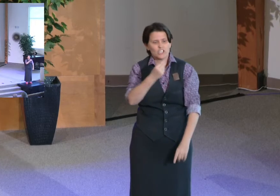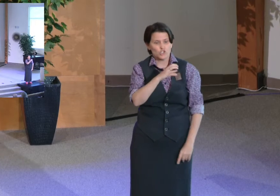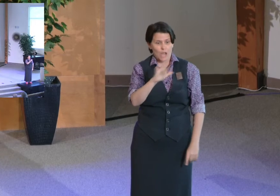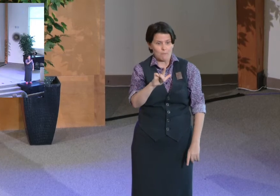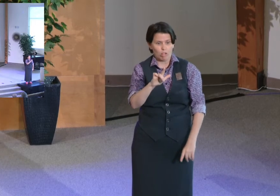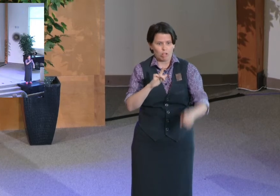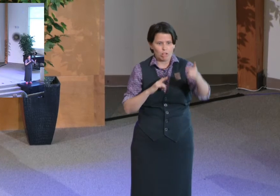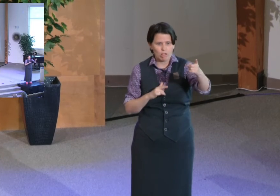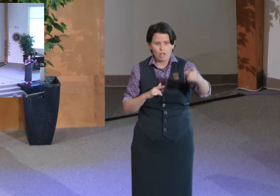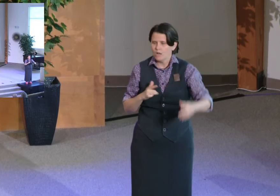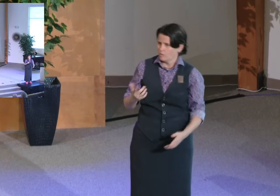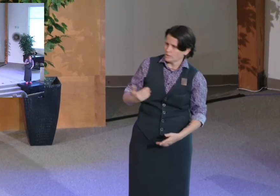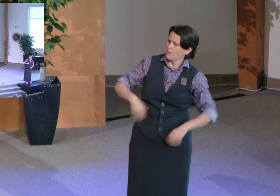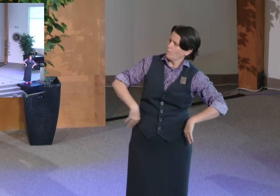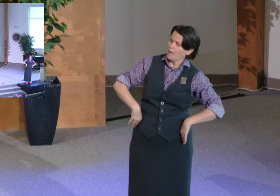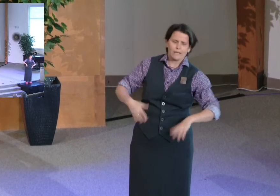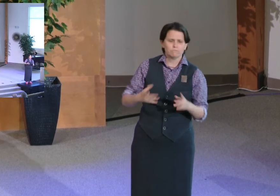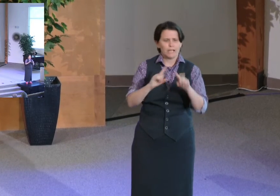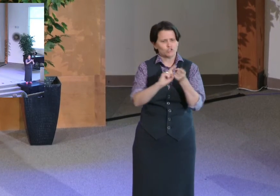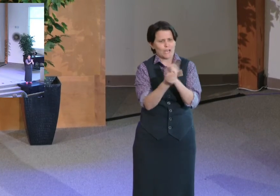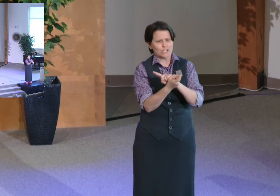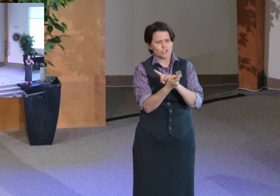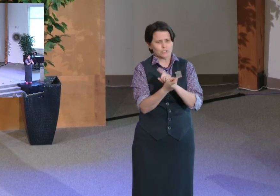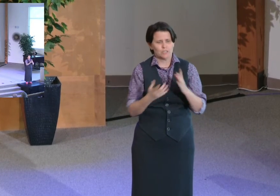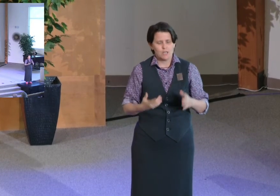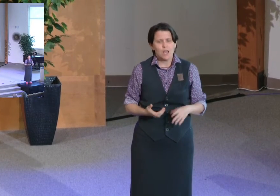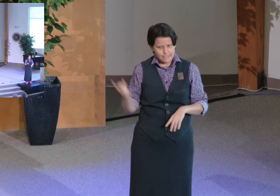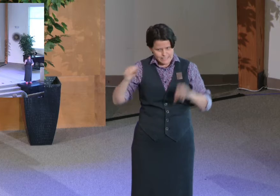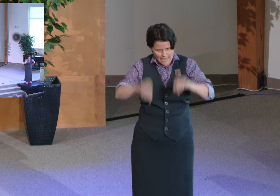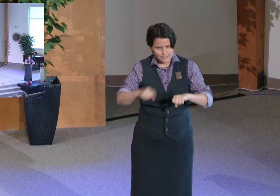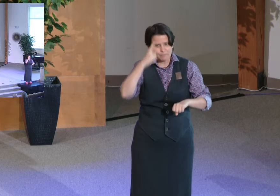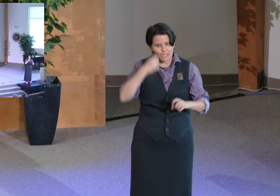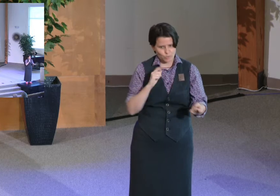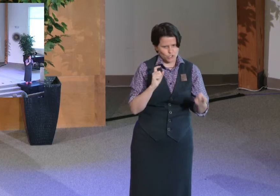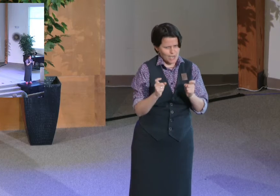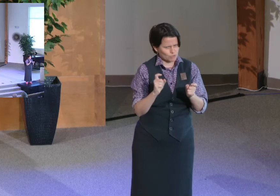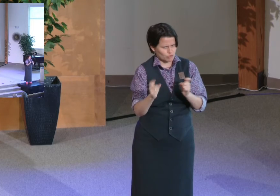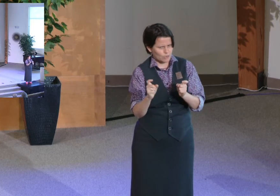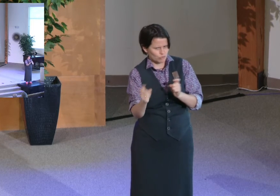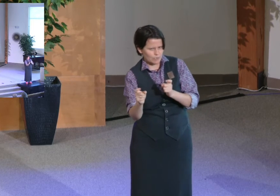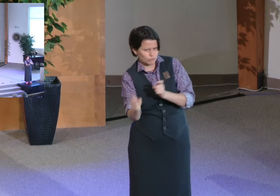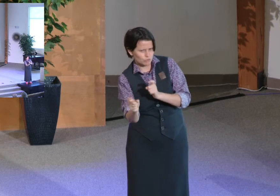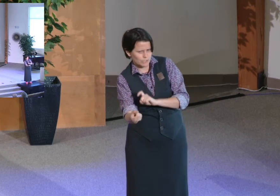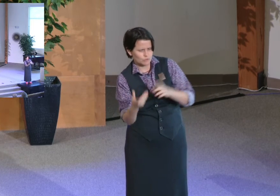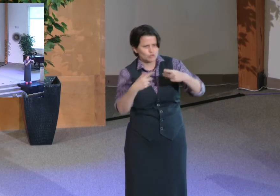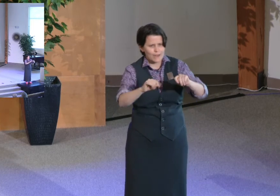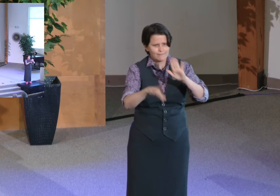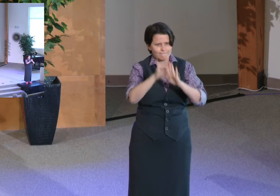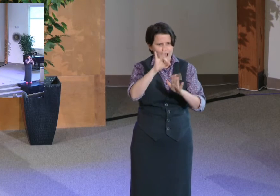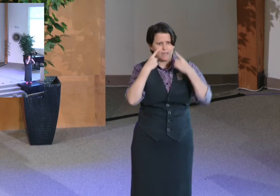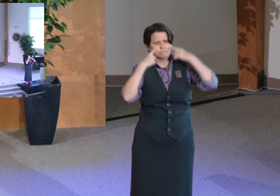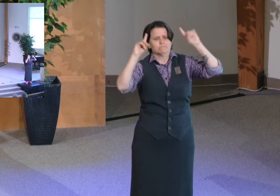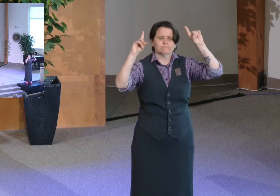yes, it is. So we are tweaking just to find the right kind of groove that will work for the prayer chaplains